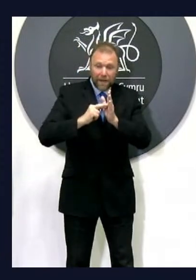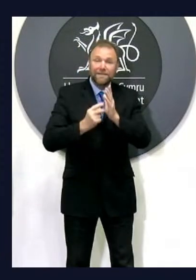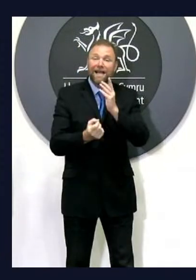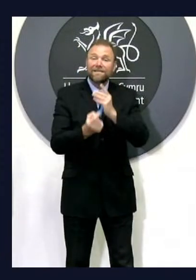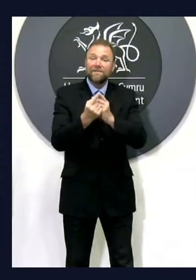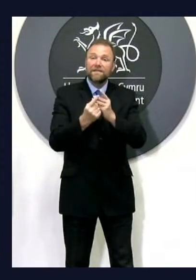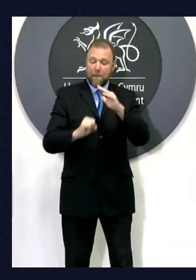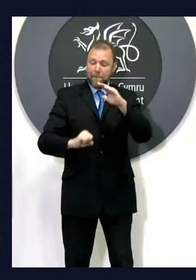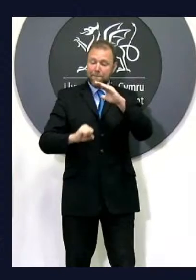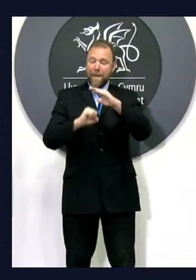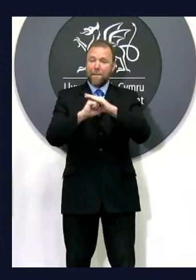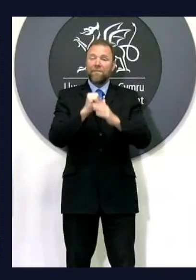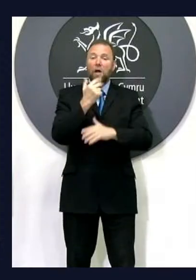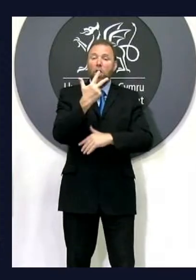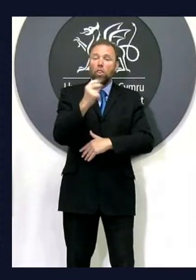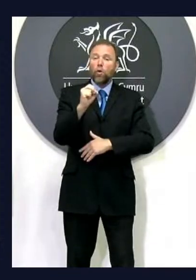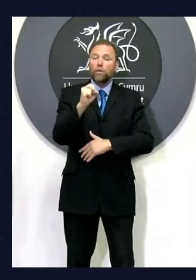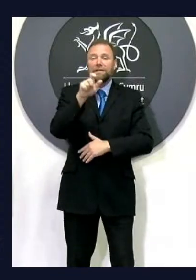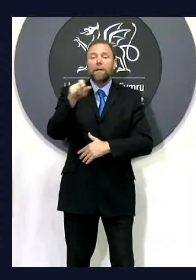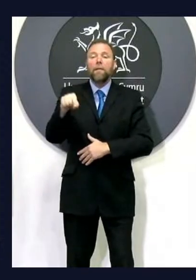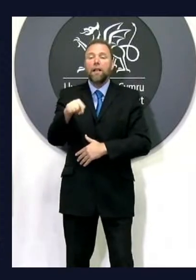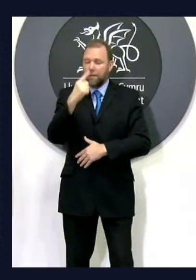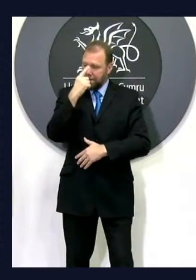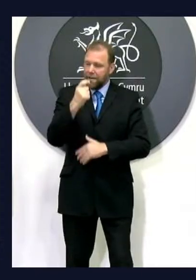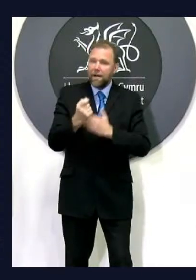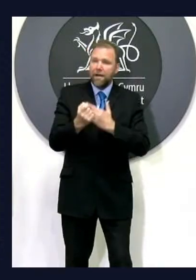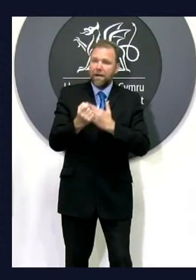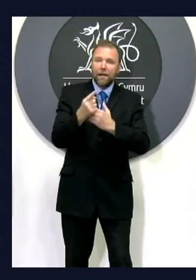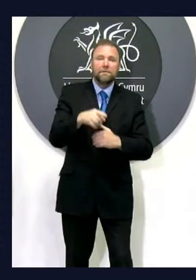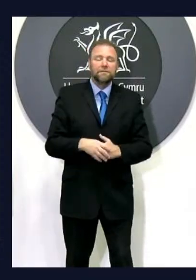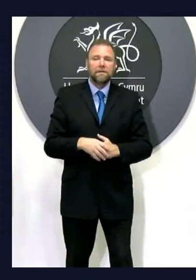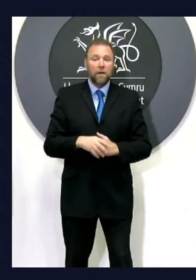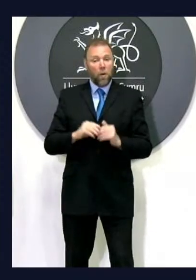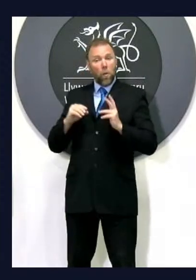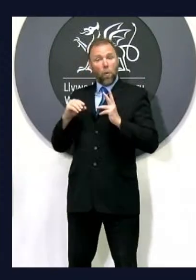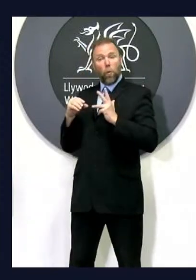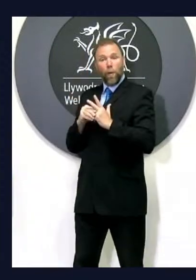up to 30 people will be able to take place. Wedding